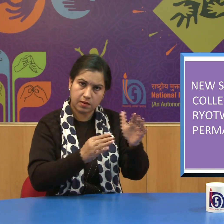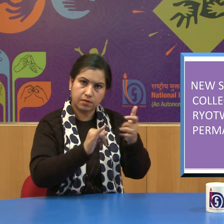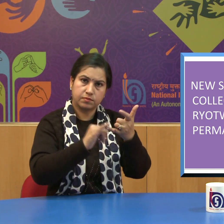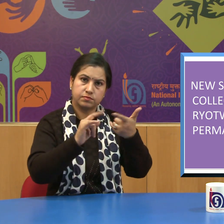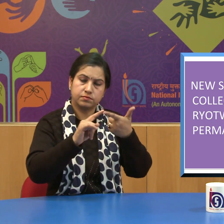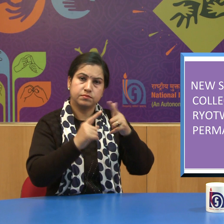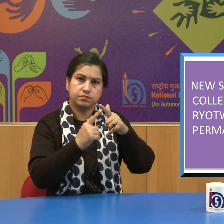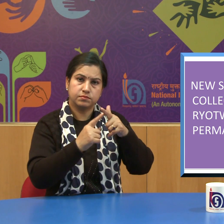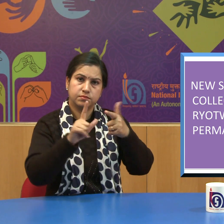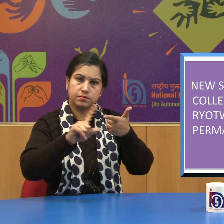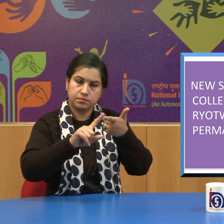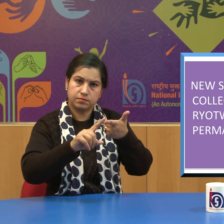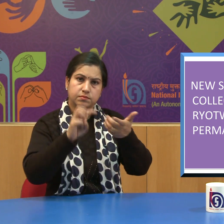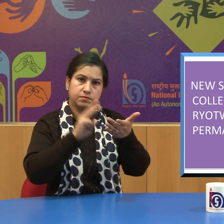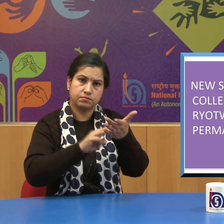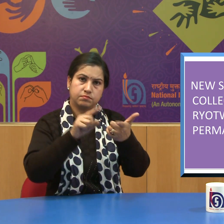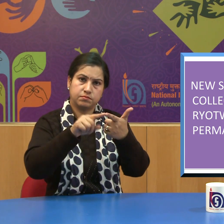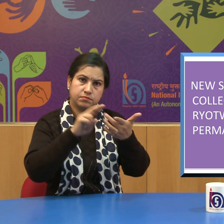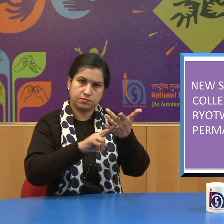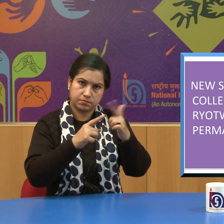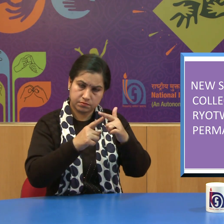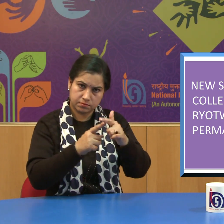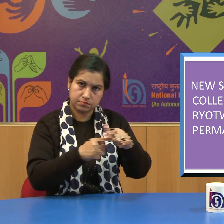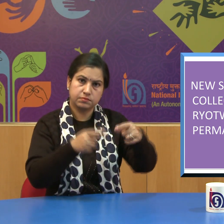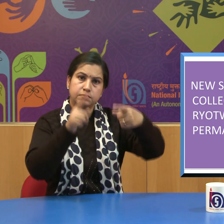and Mahalwari settlement,